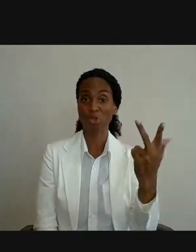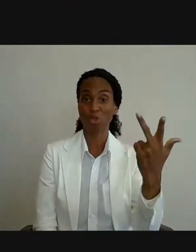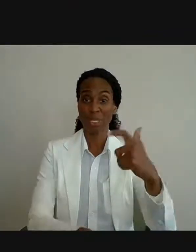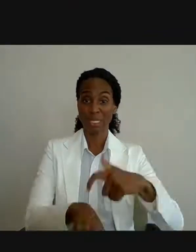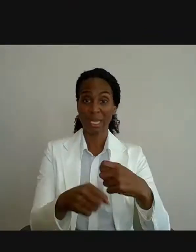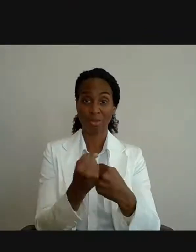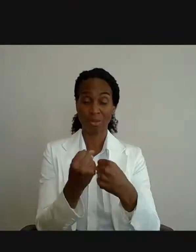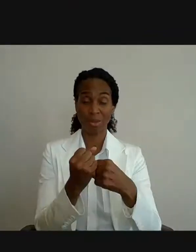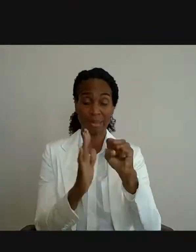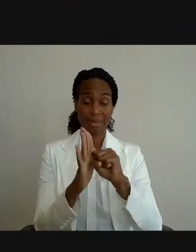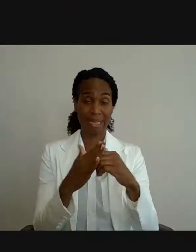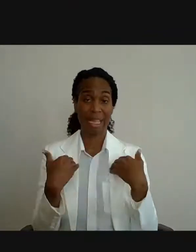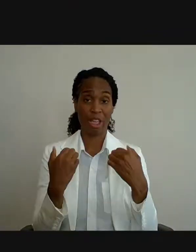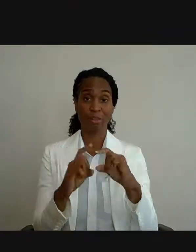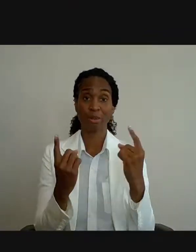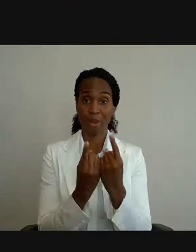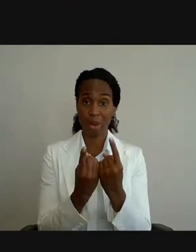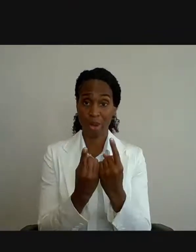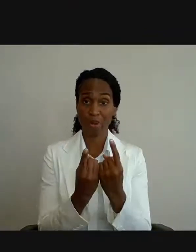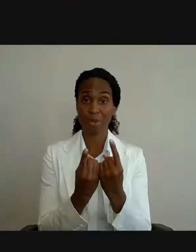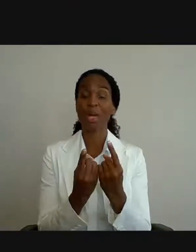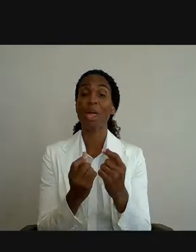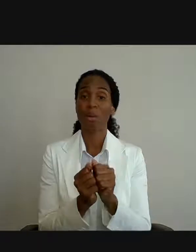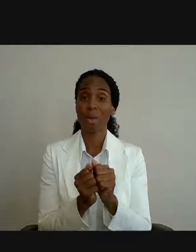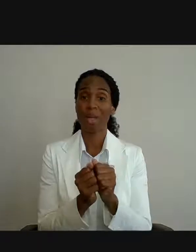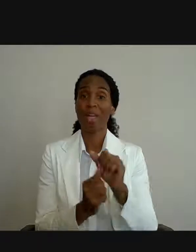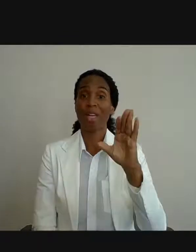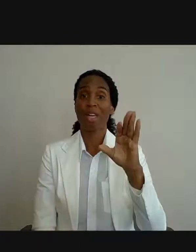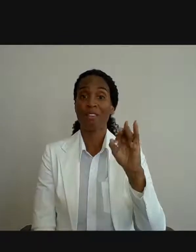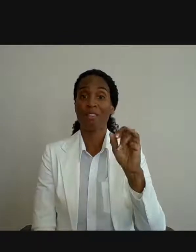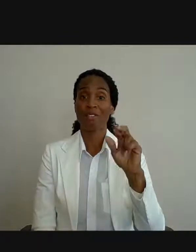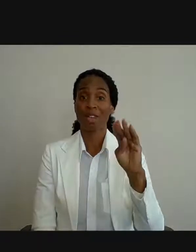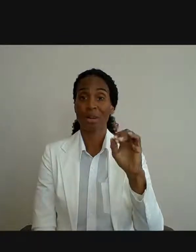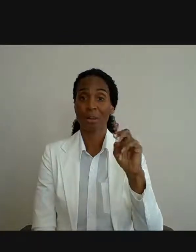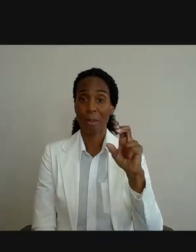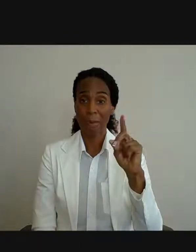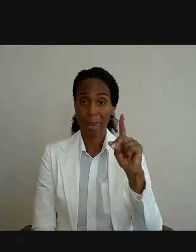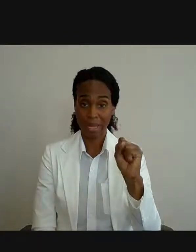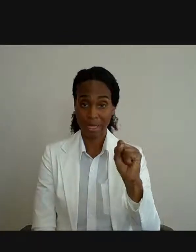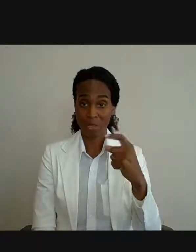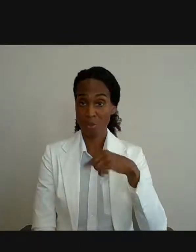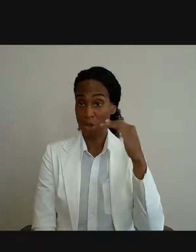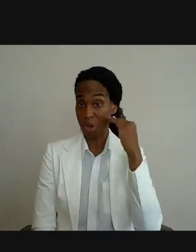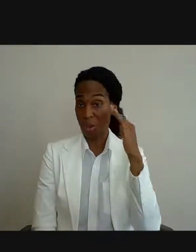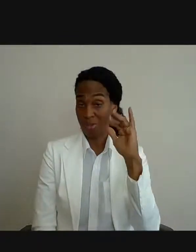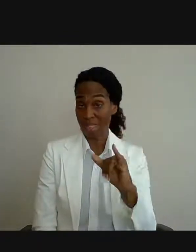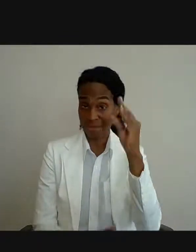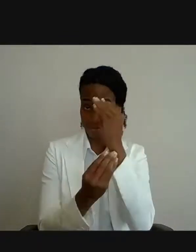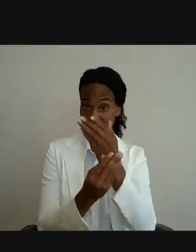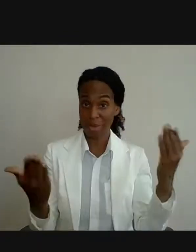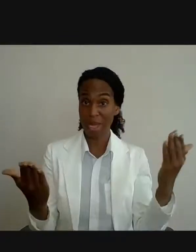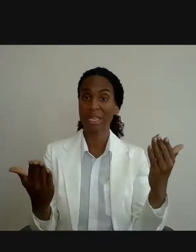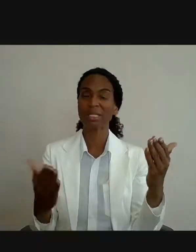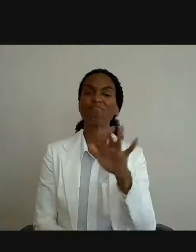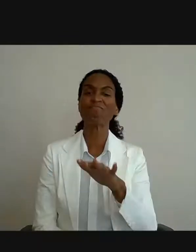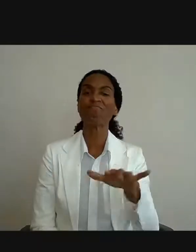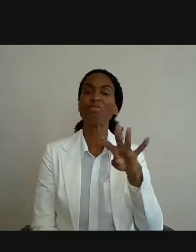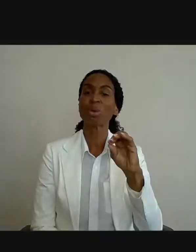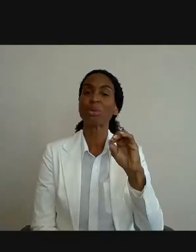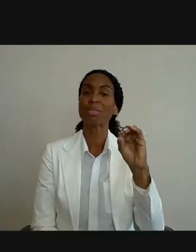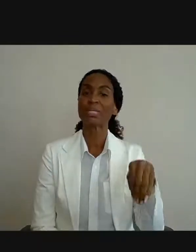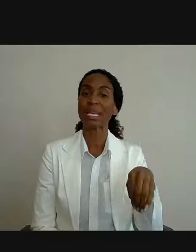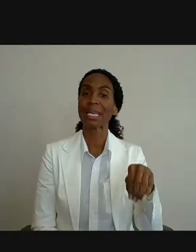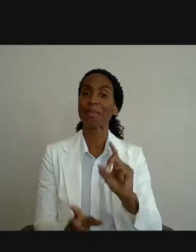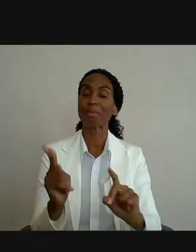health department, conducted by the Fairbanks School of Public Health. We know as a result of that data that roughly 40% of